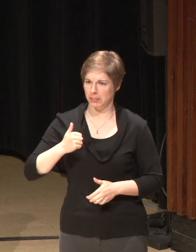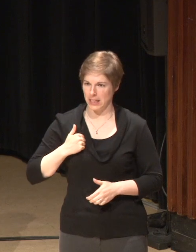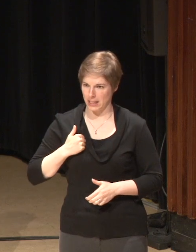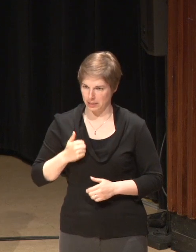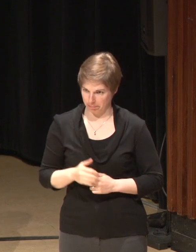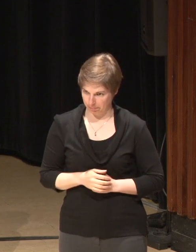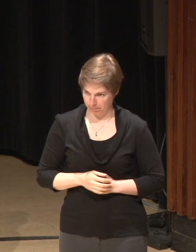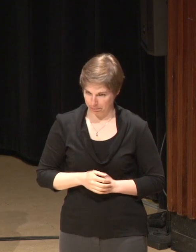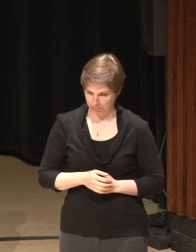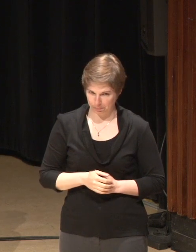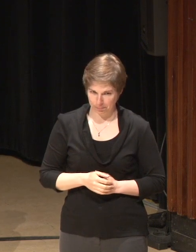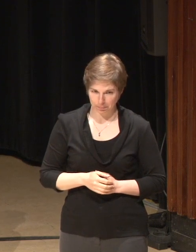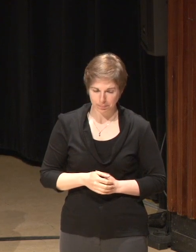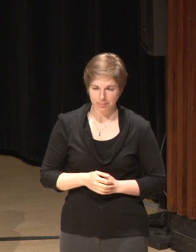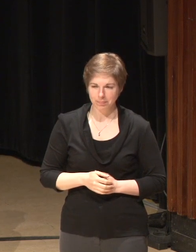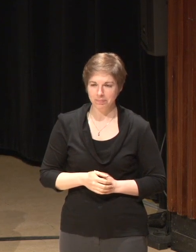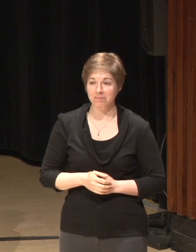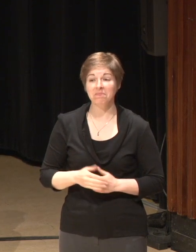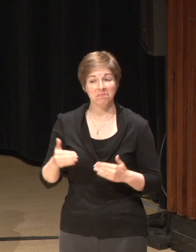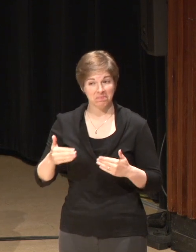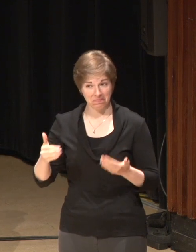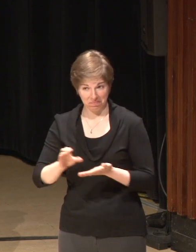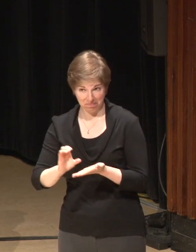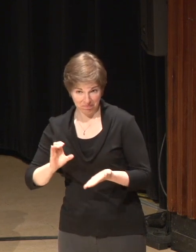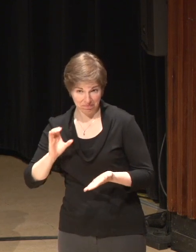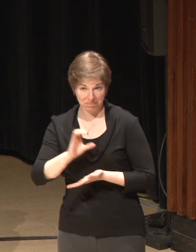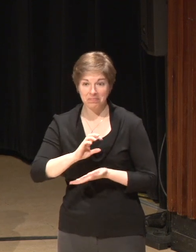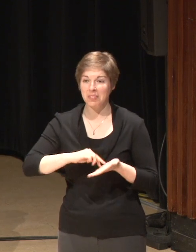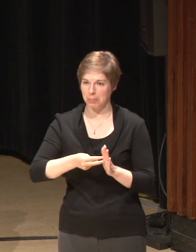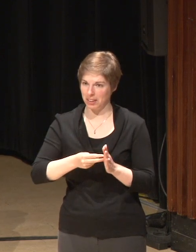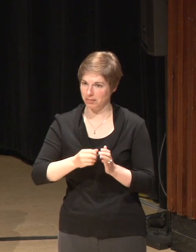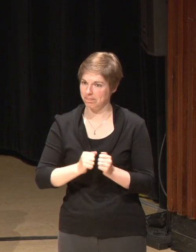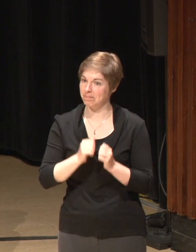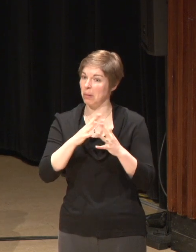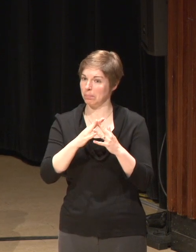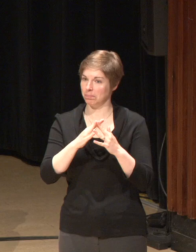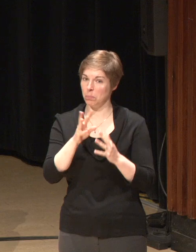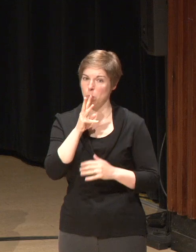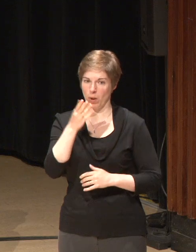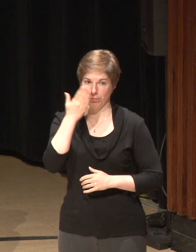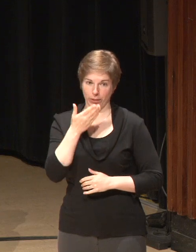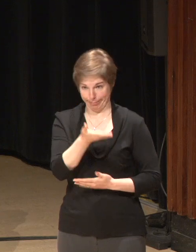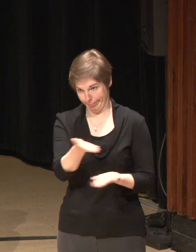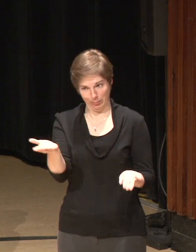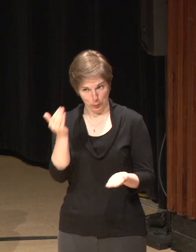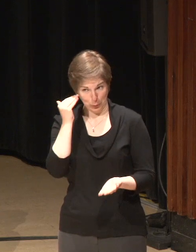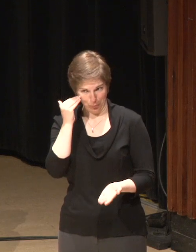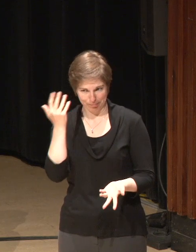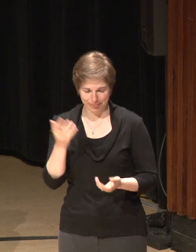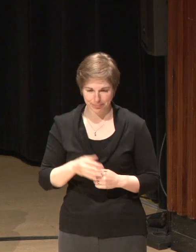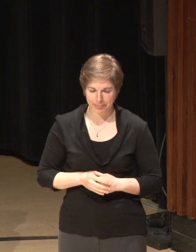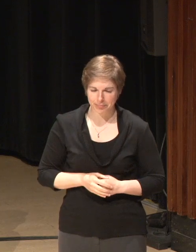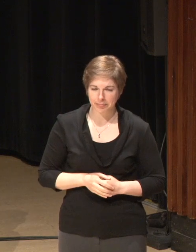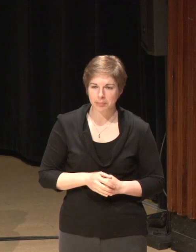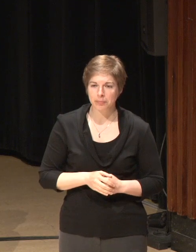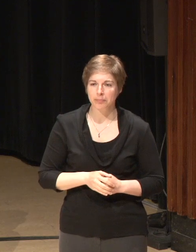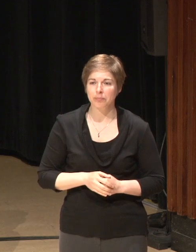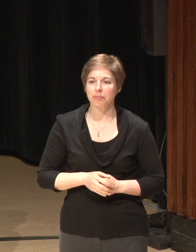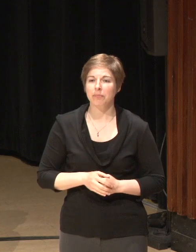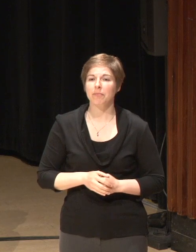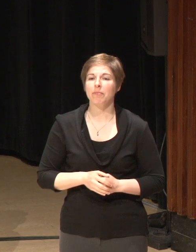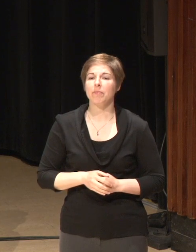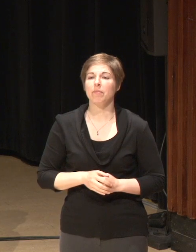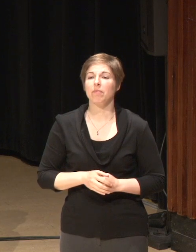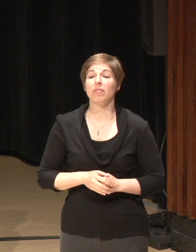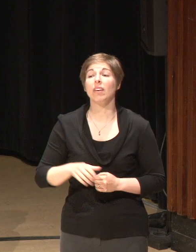That investment resulted in a new waterfront campus, as you know better than anybody, and in major additions